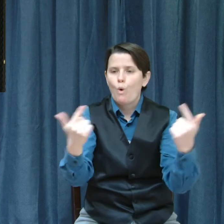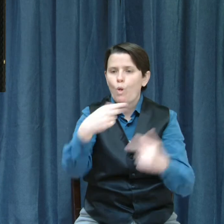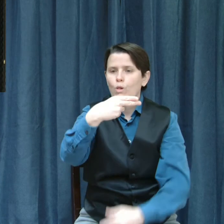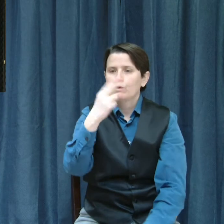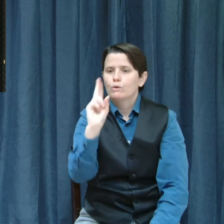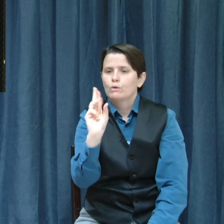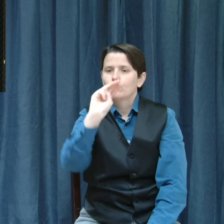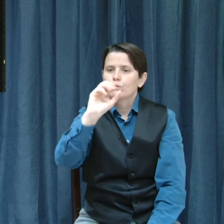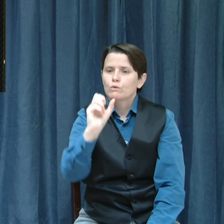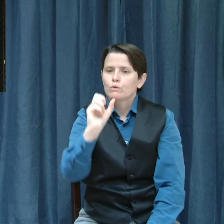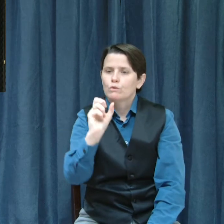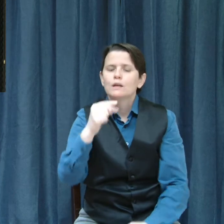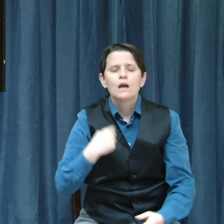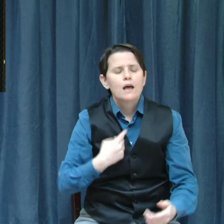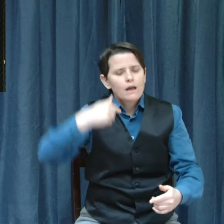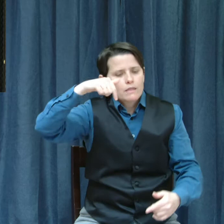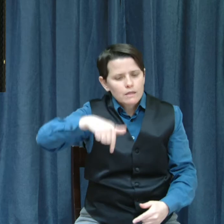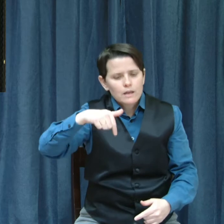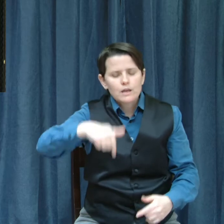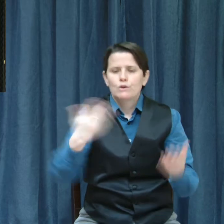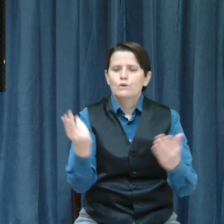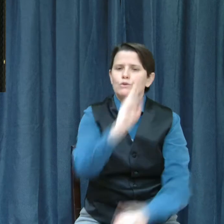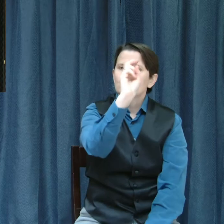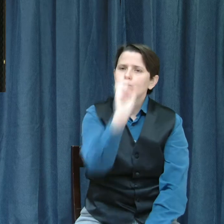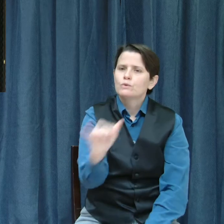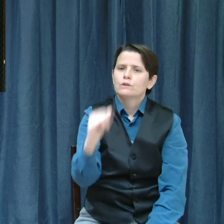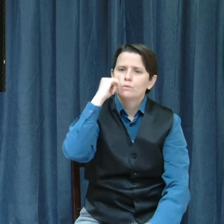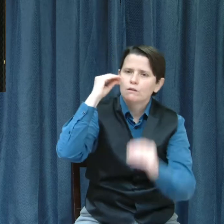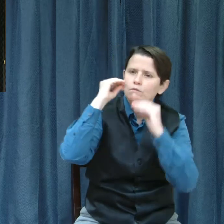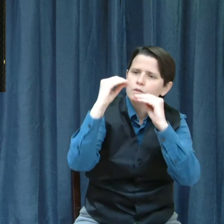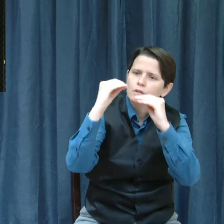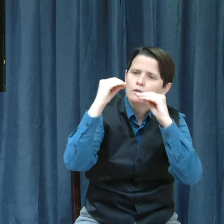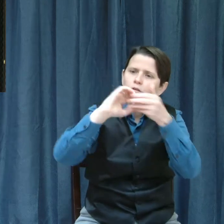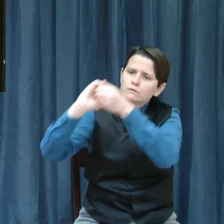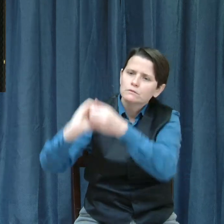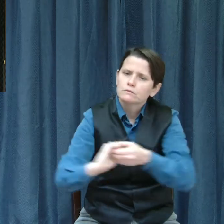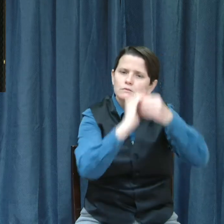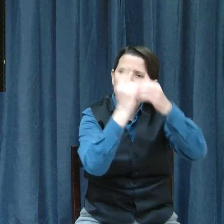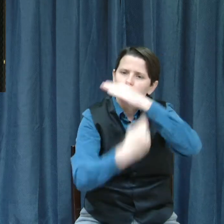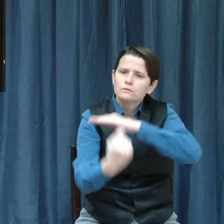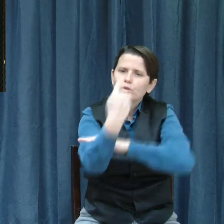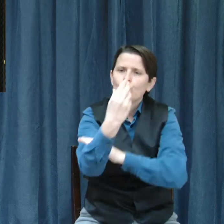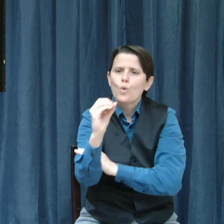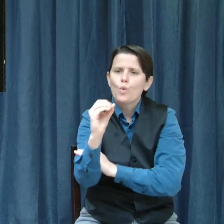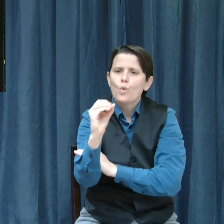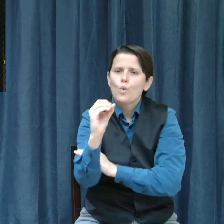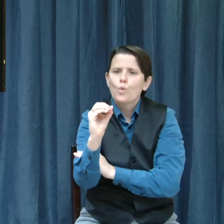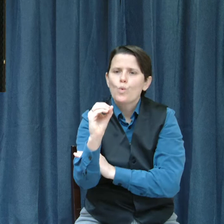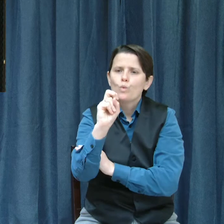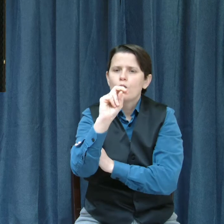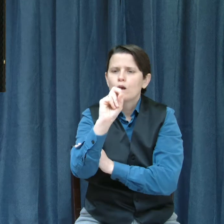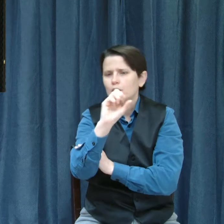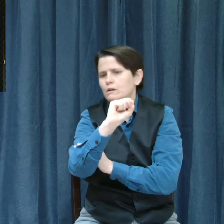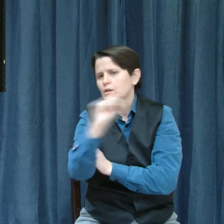oneness. We teach oneness. We've taught oneness forever and ever. And as you heard from Kelly, and as you'll